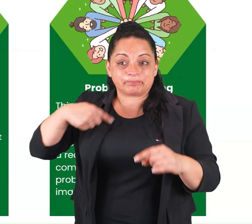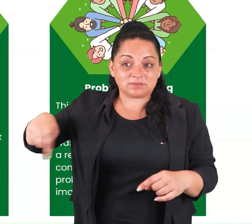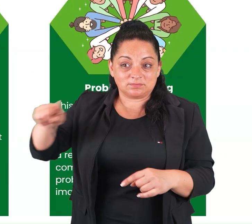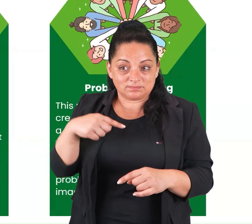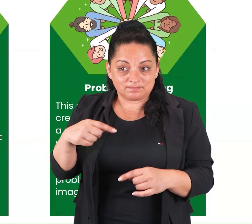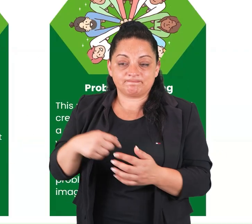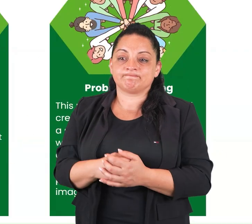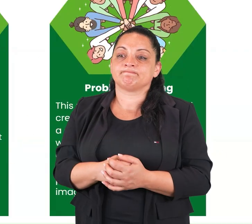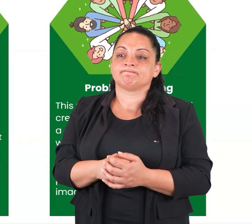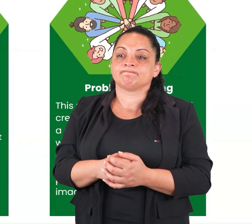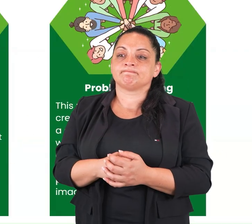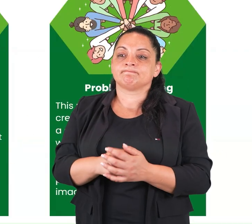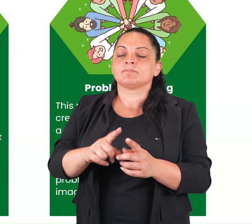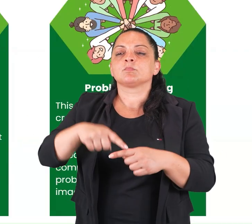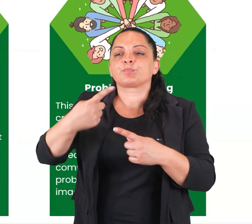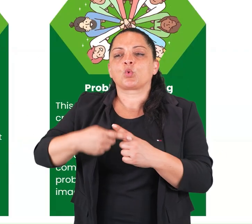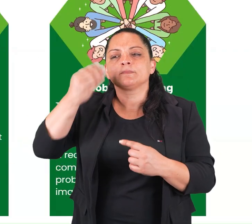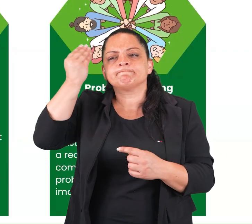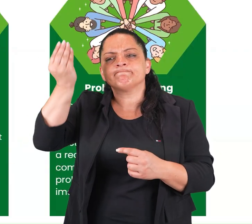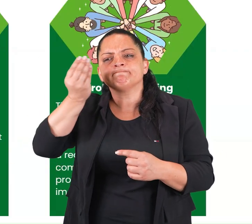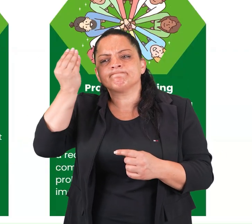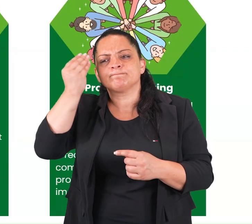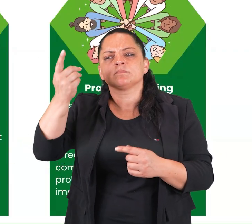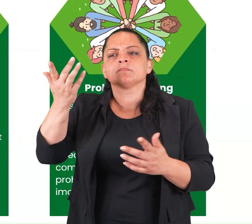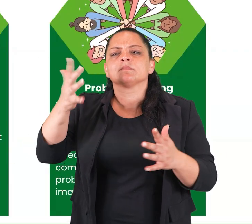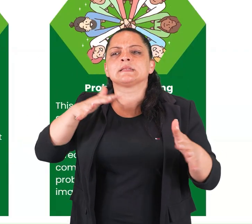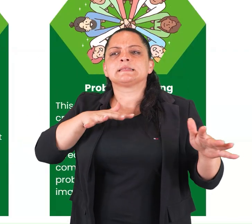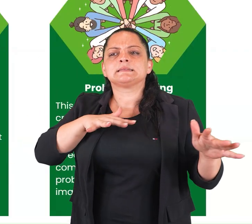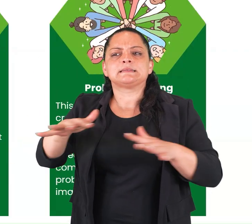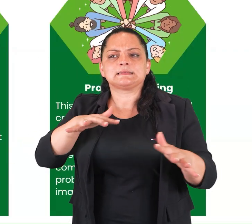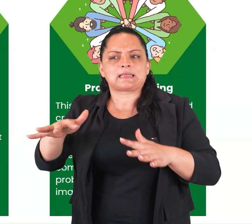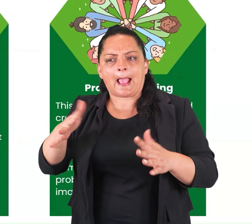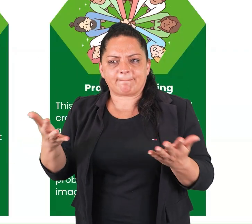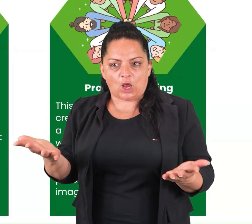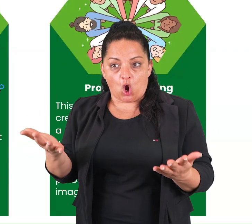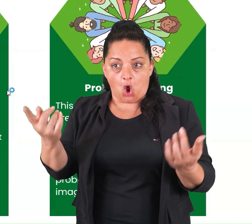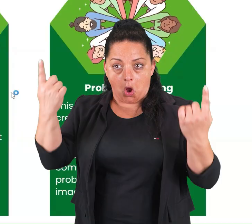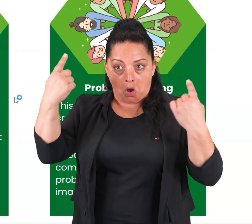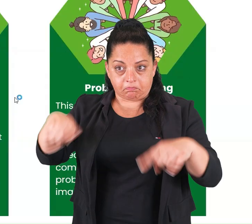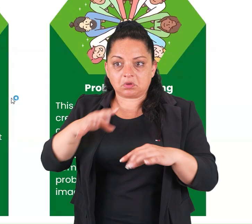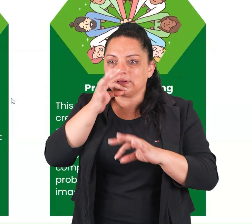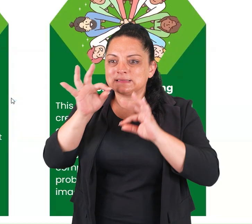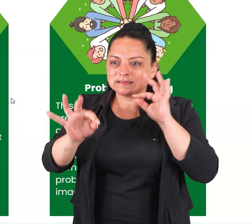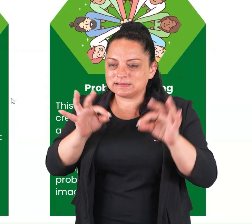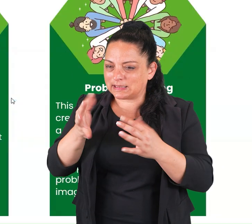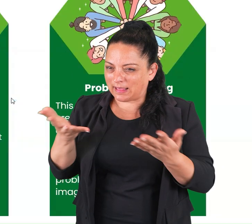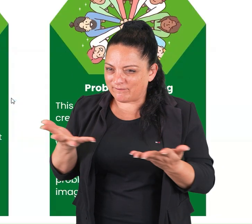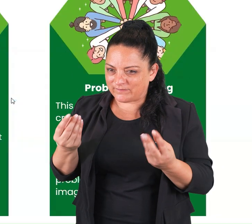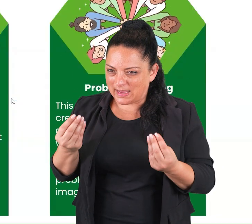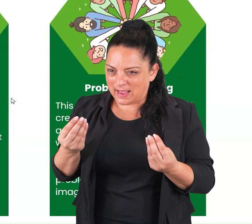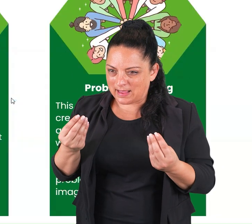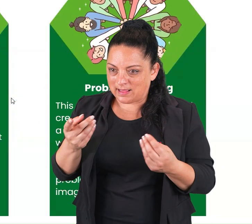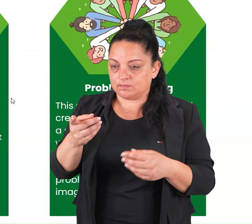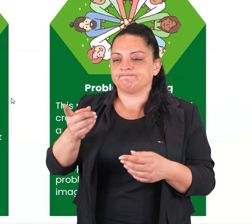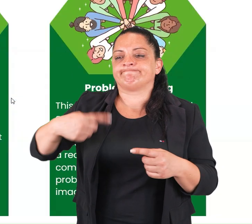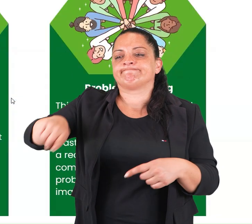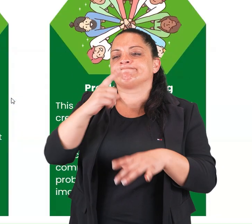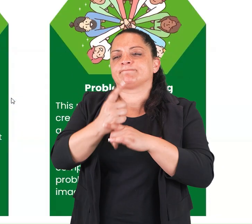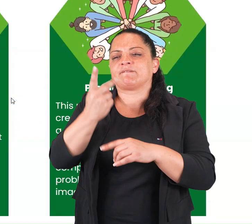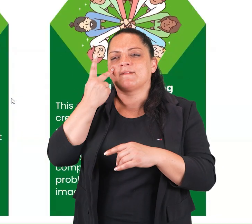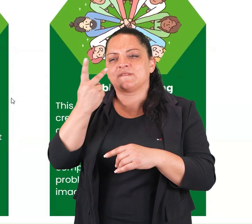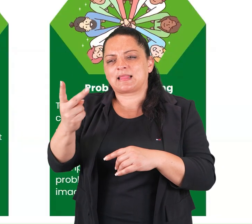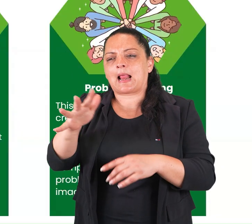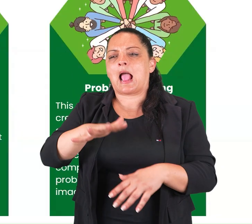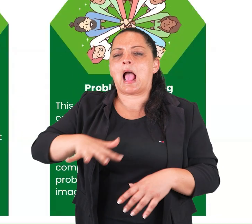live in the same planet with us. The other one is system thinking, and this